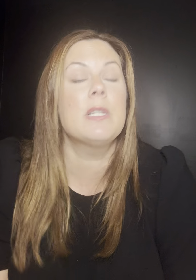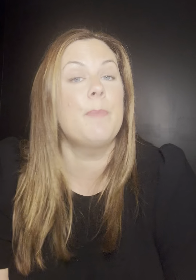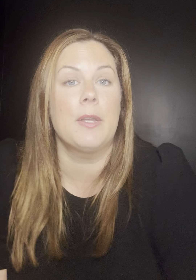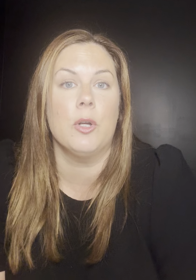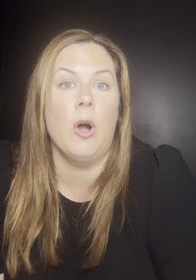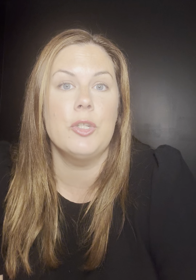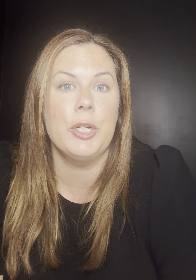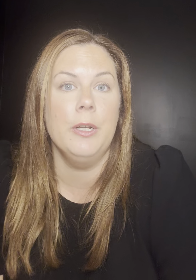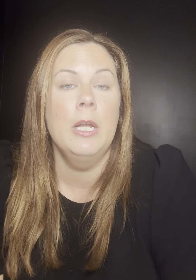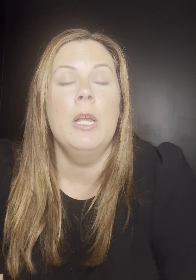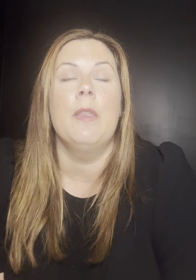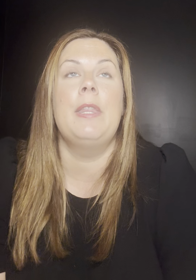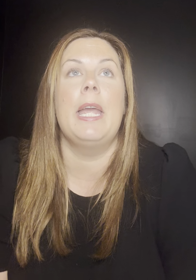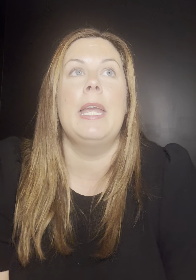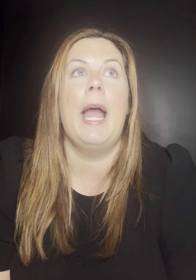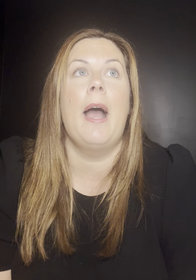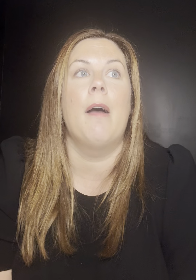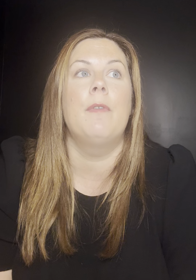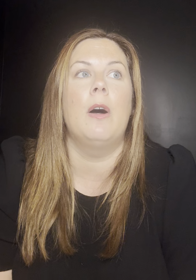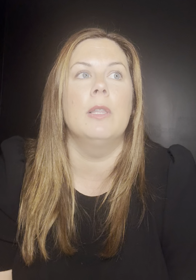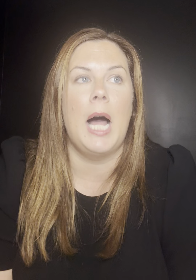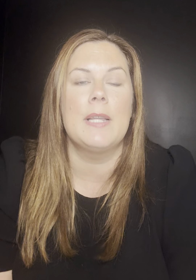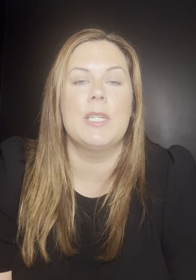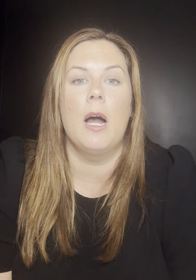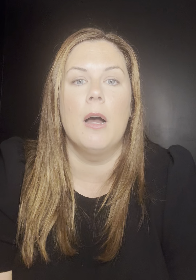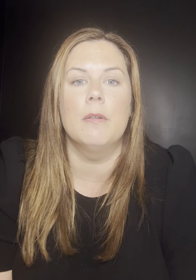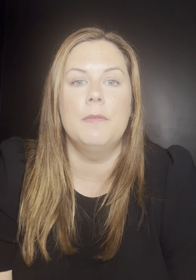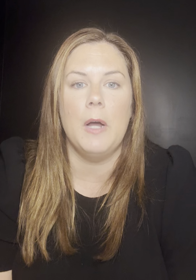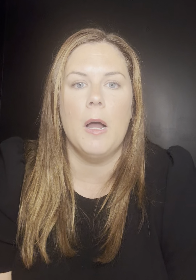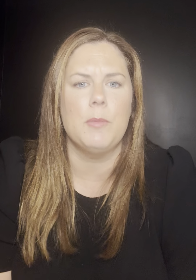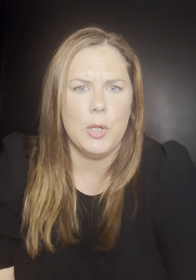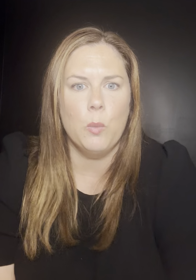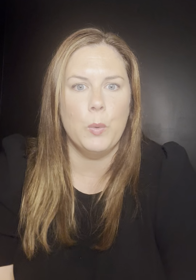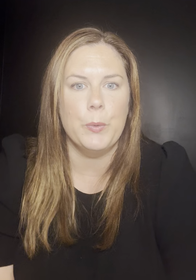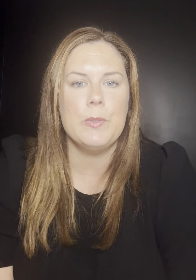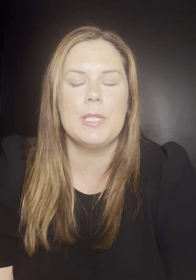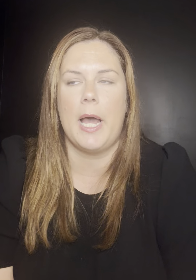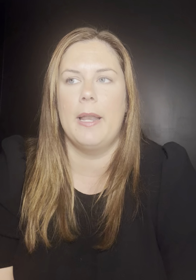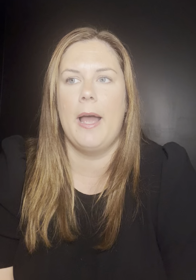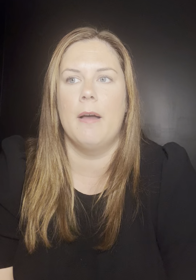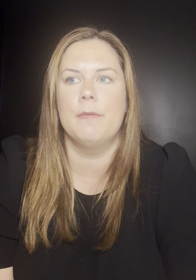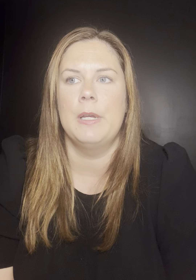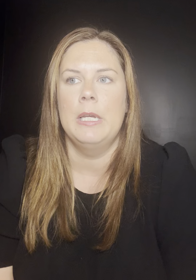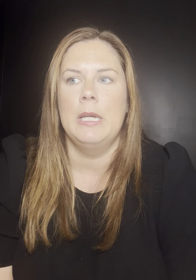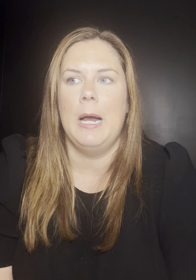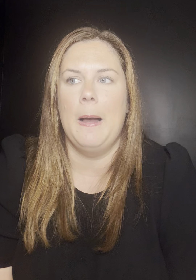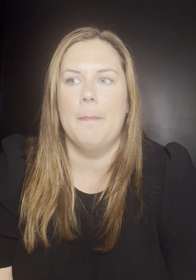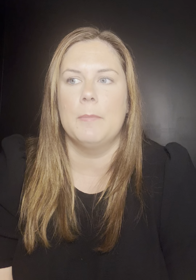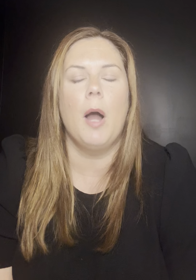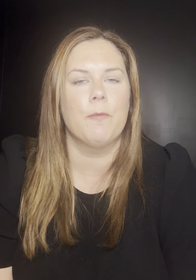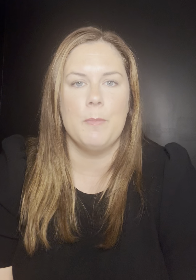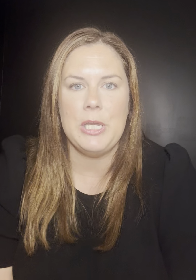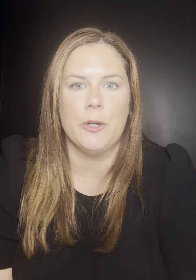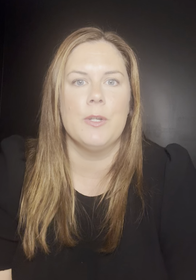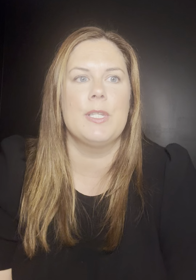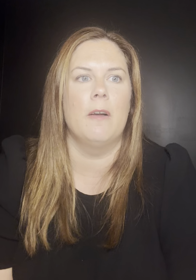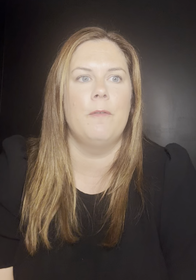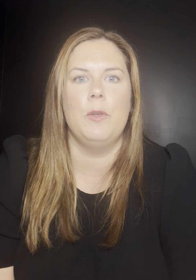respect their culture. They have a lot of, wounds that have come from years of,